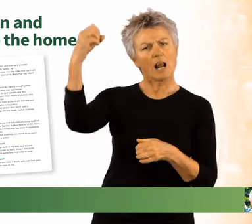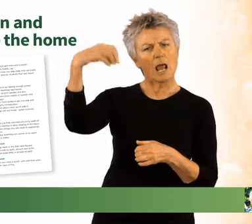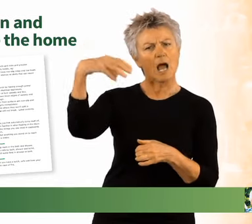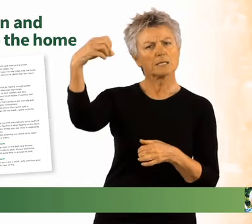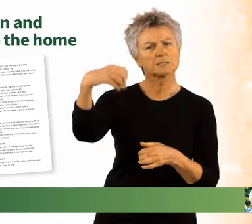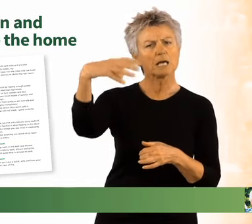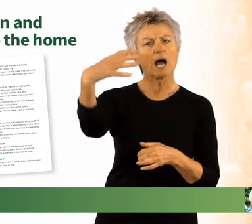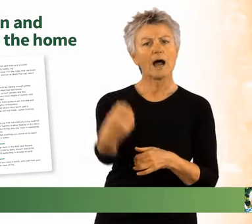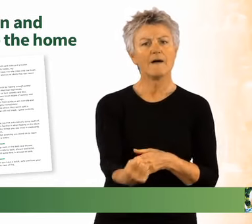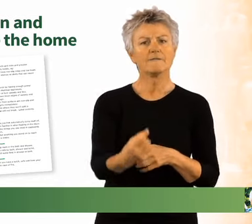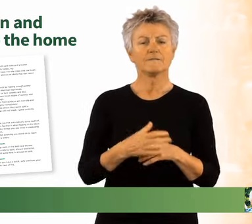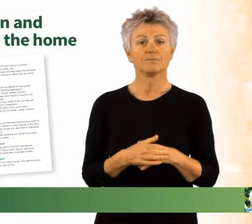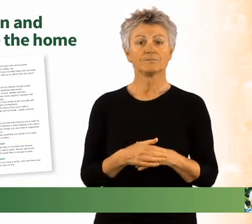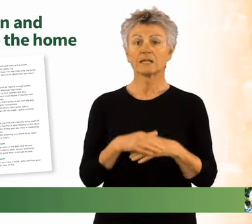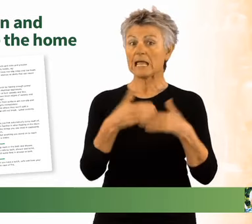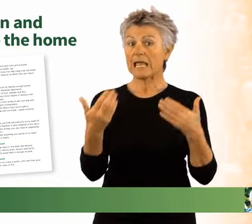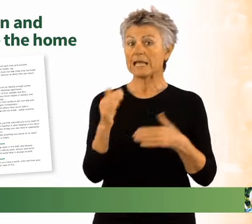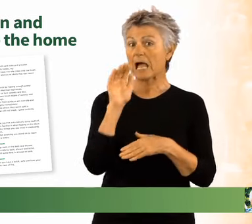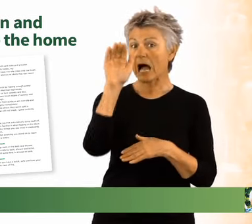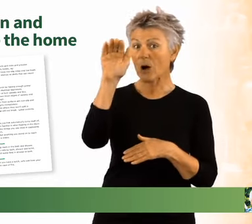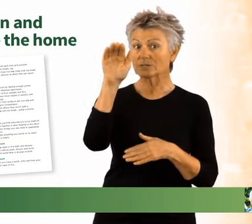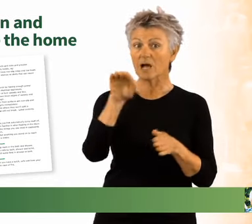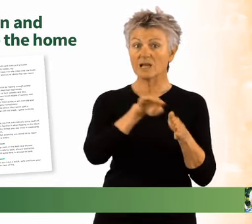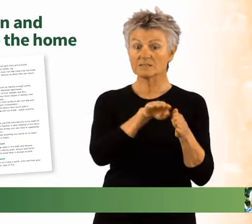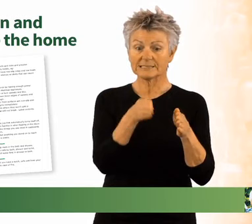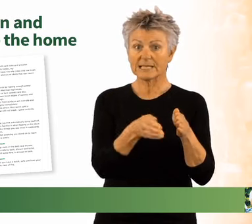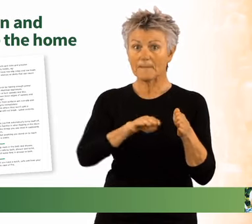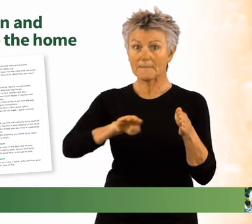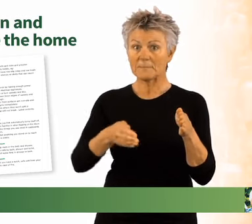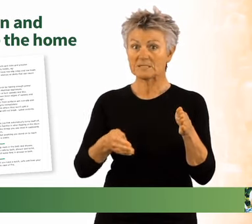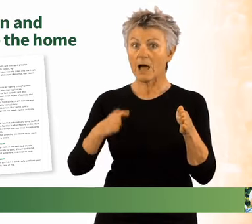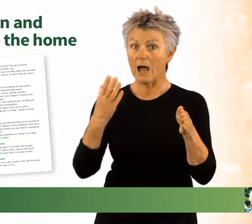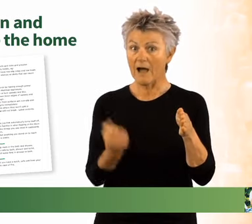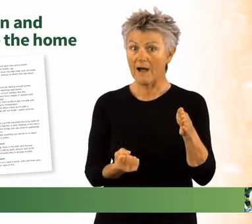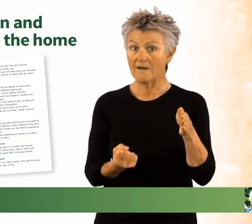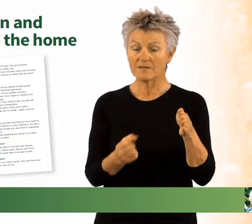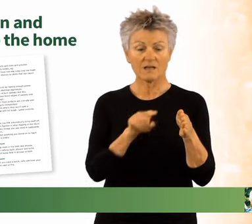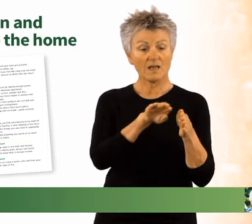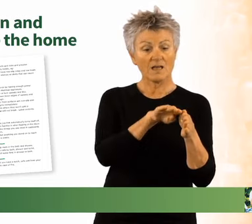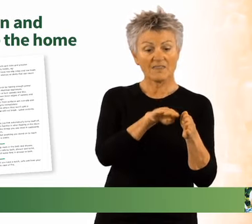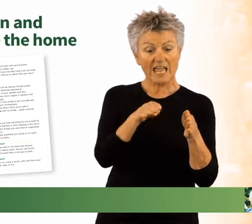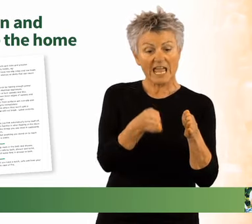Paint a white line on the edge of outside steps so that they are easy to see at night.